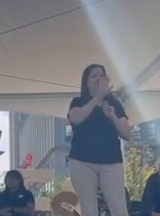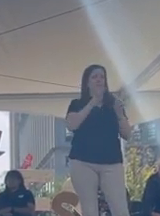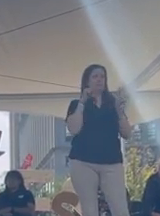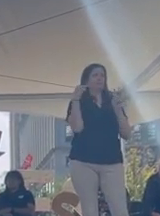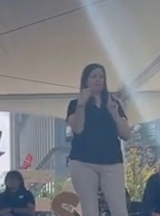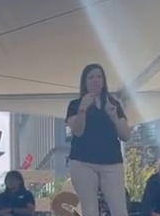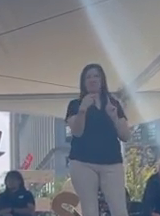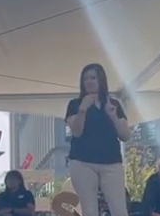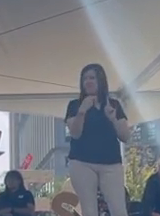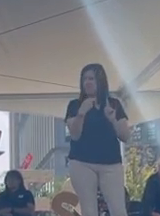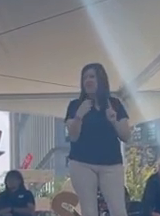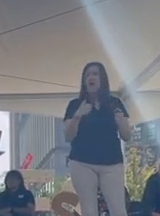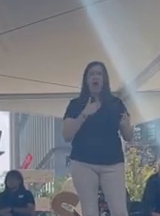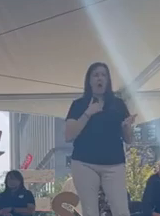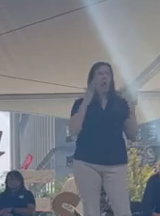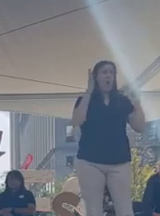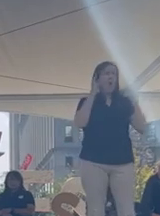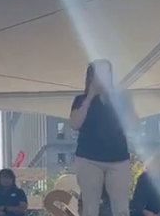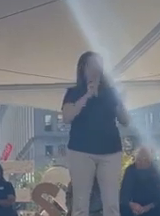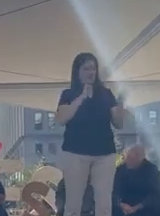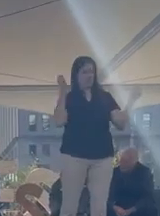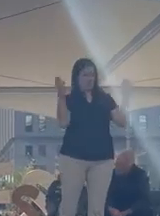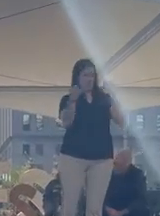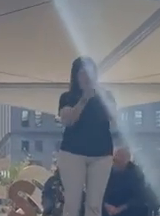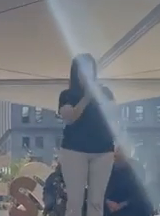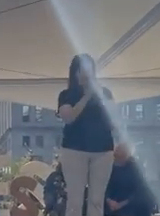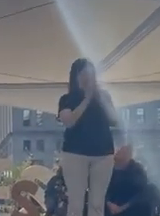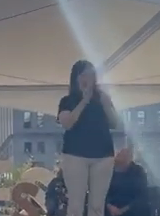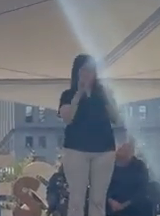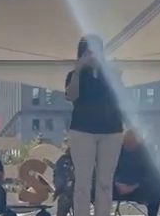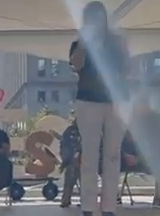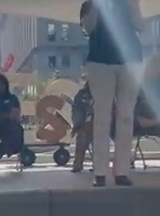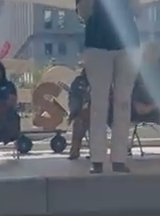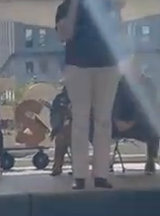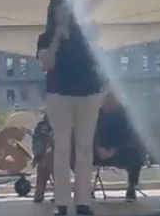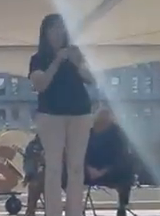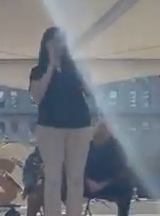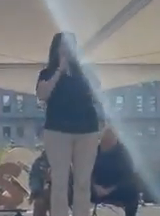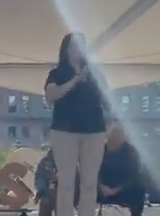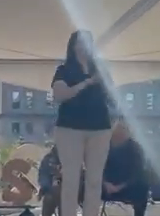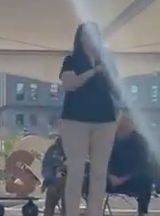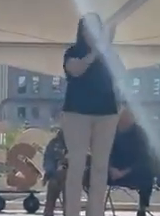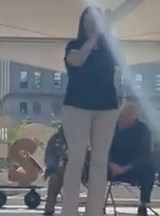My hope is that that change in perception will lead